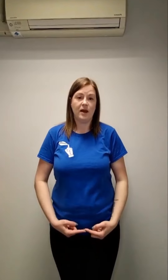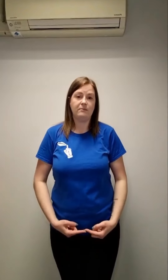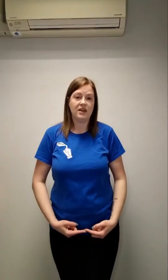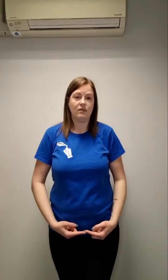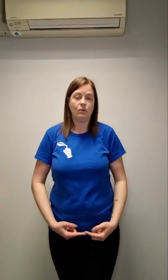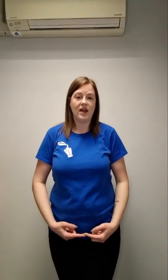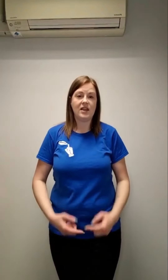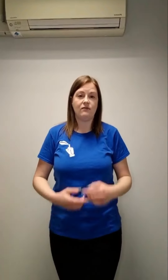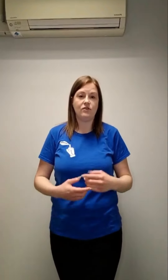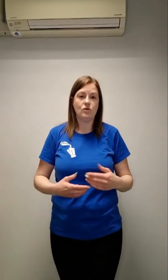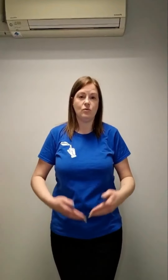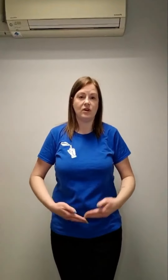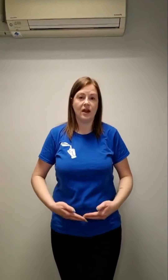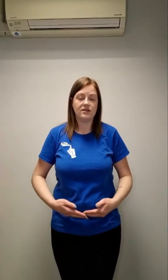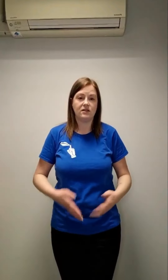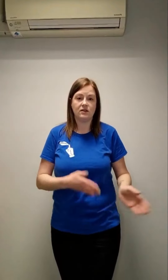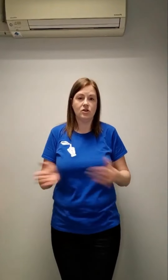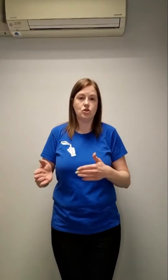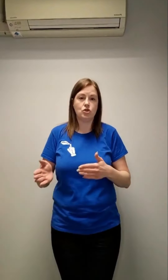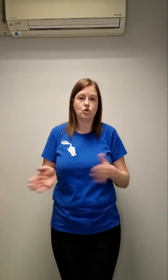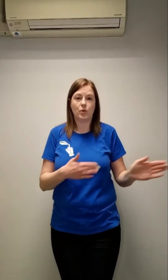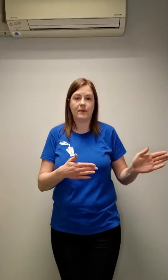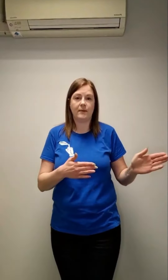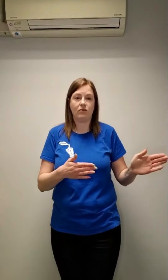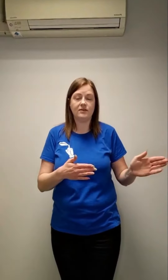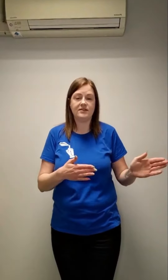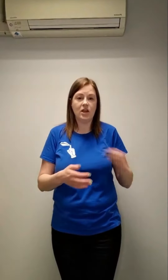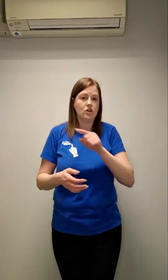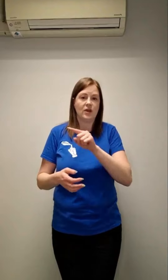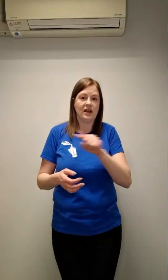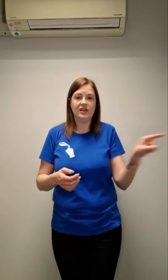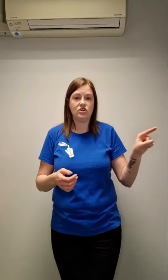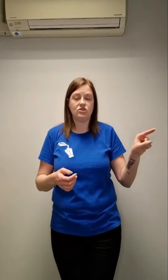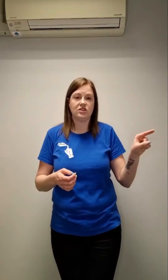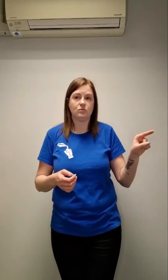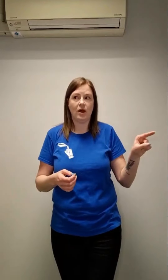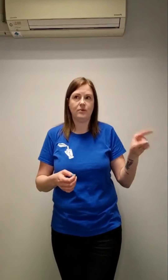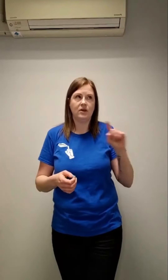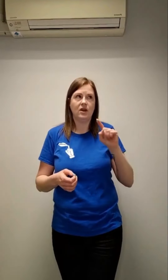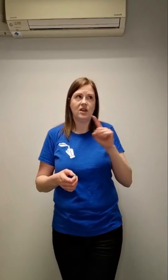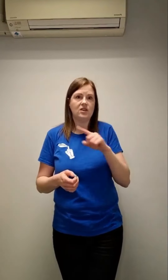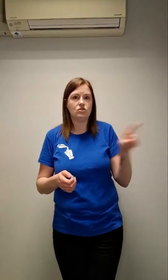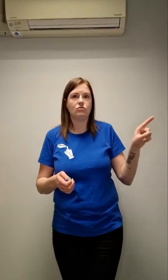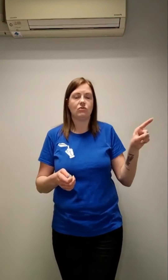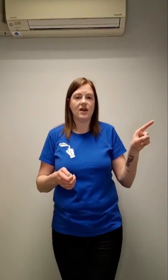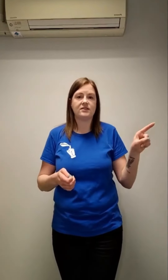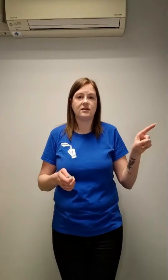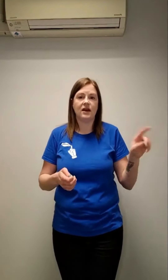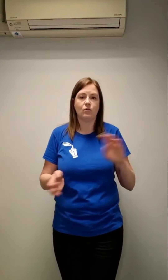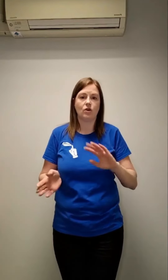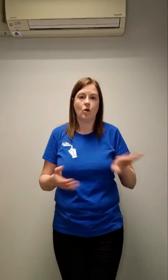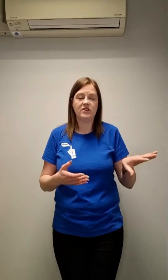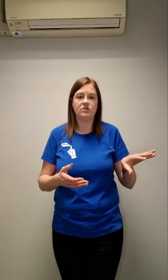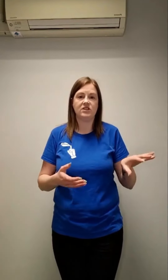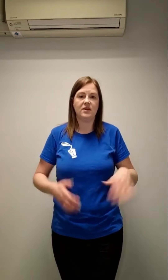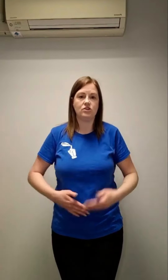be in the way. If you would like to sweep them across, you can literally just swipe, I think it's to the right, and all the comments will disappear so you can